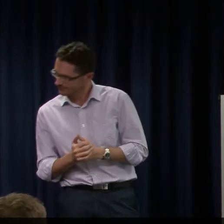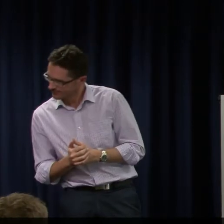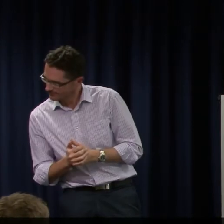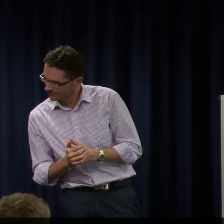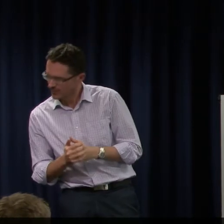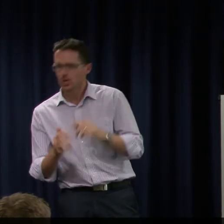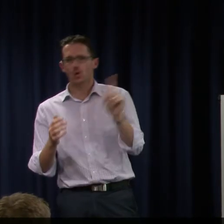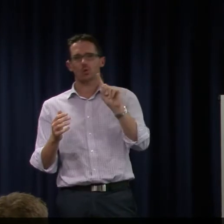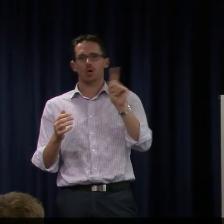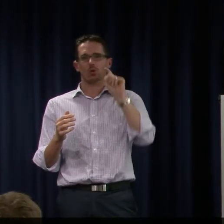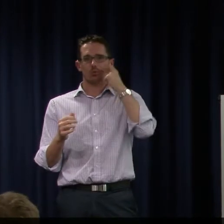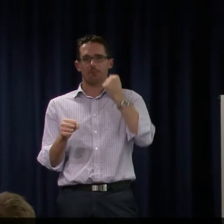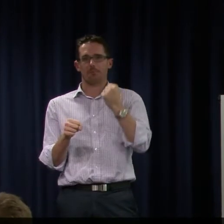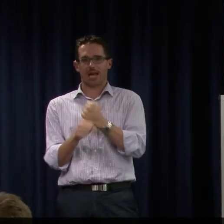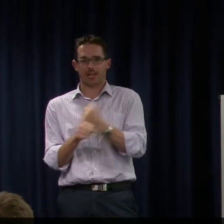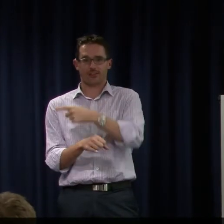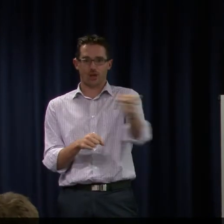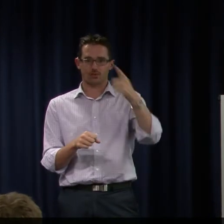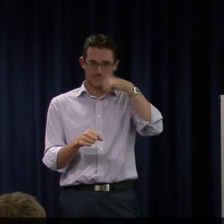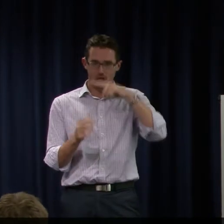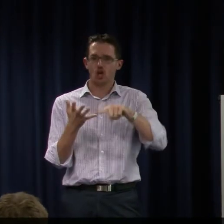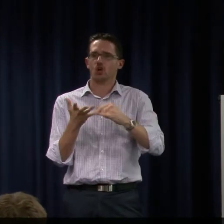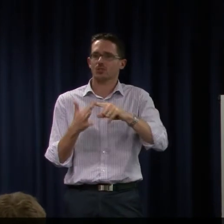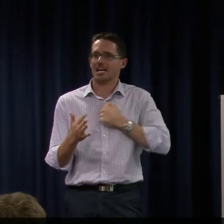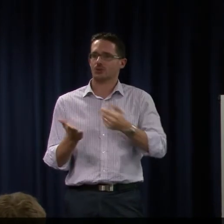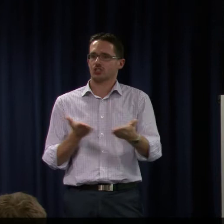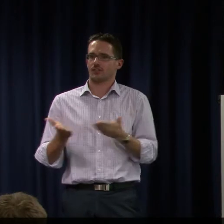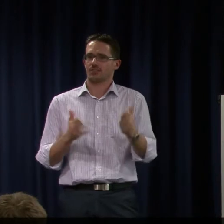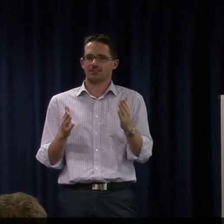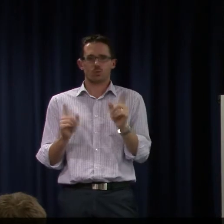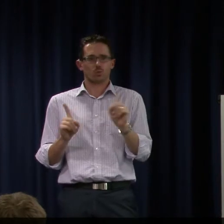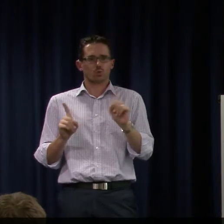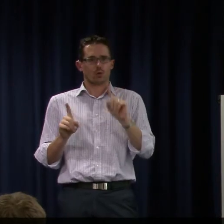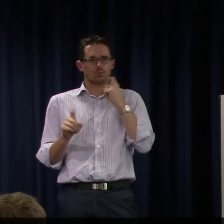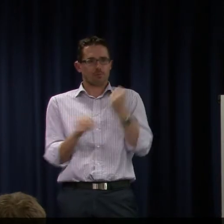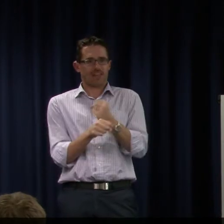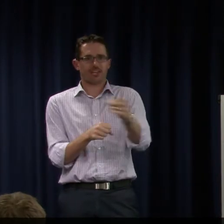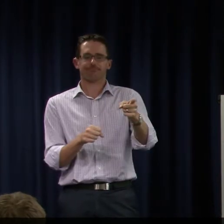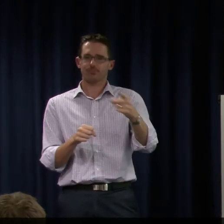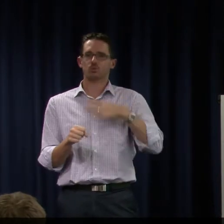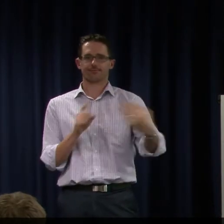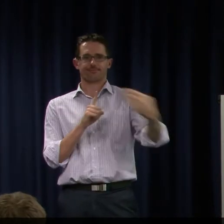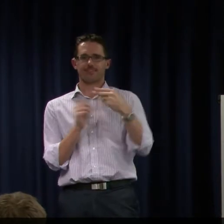services, and we know that some people never use our services. How do we make those people use our services? What would make